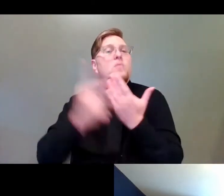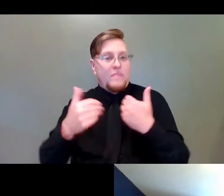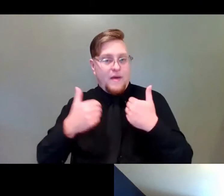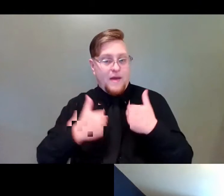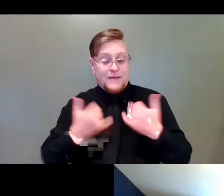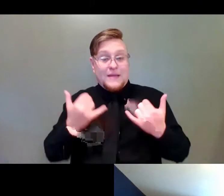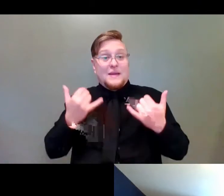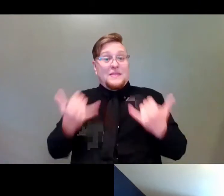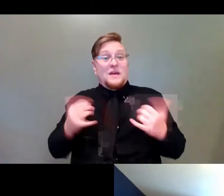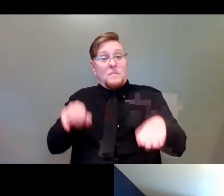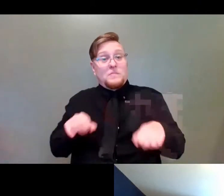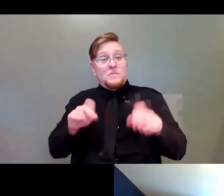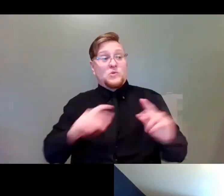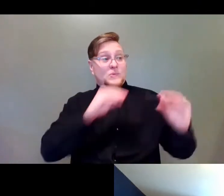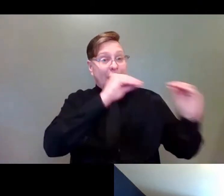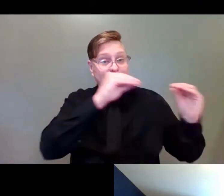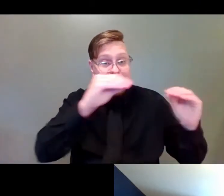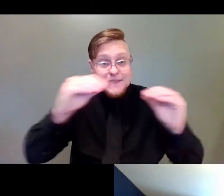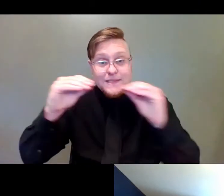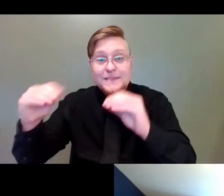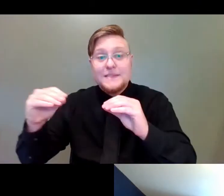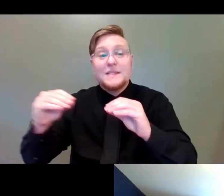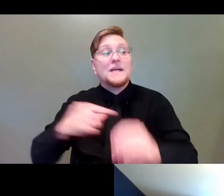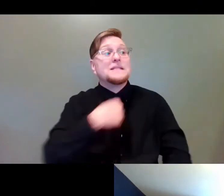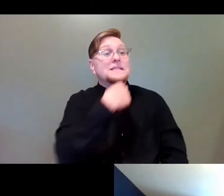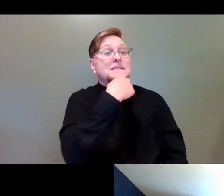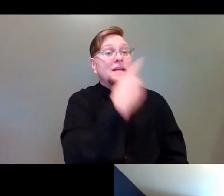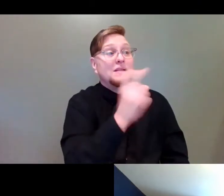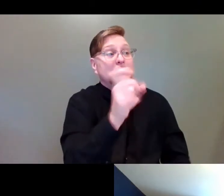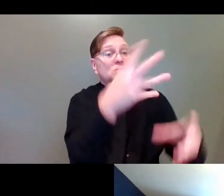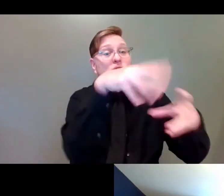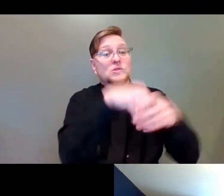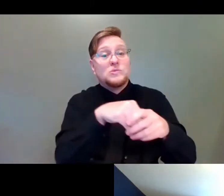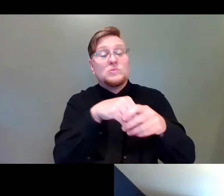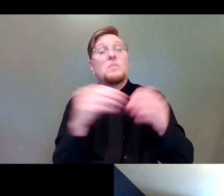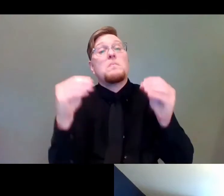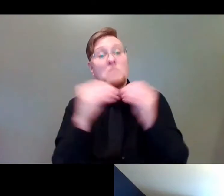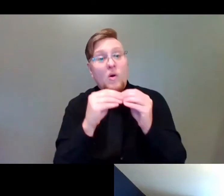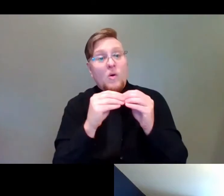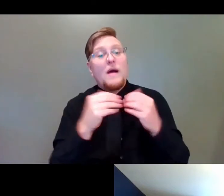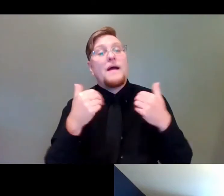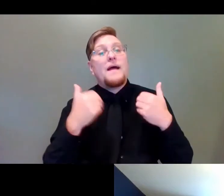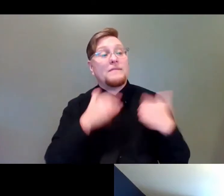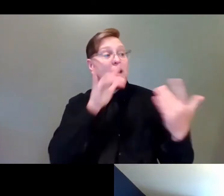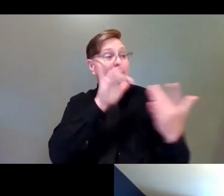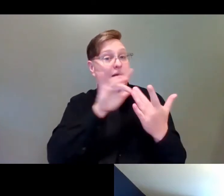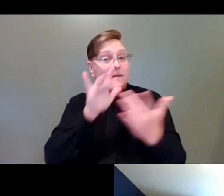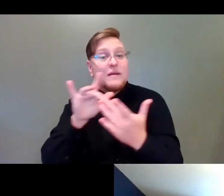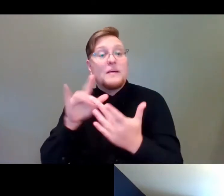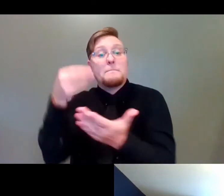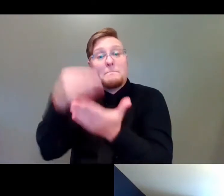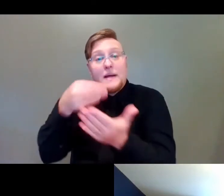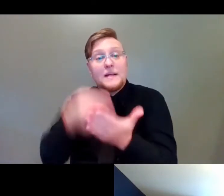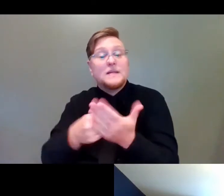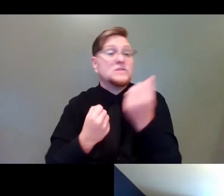international development organizations to make sure that they are more inclusive and to have contacts for funding and for further